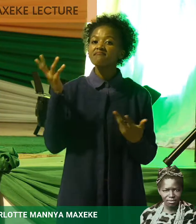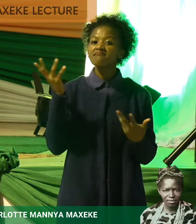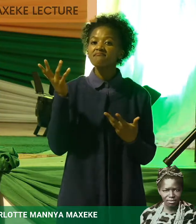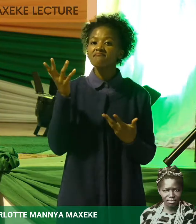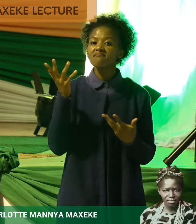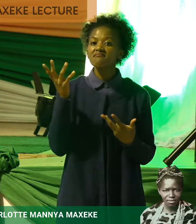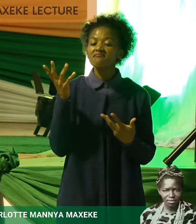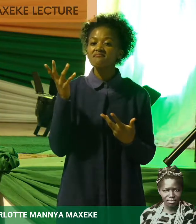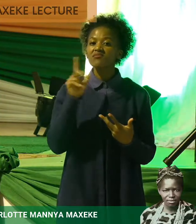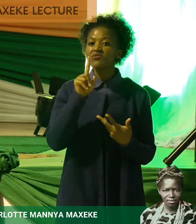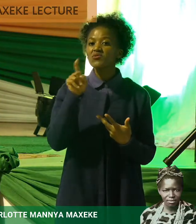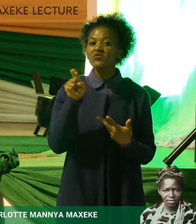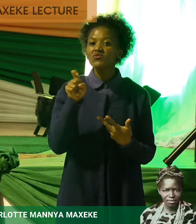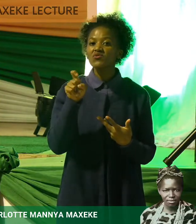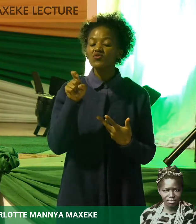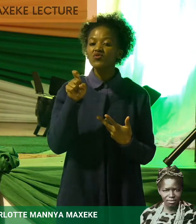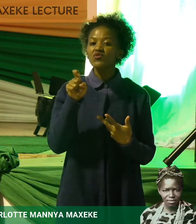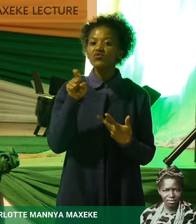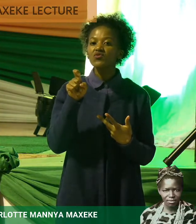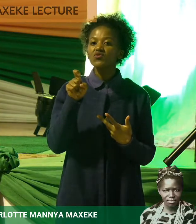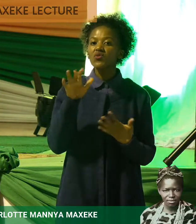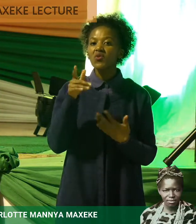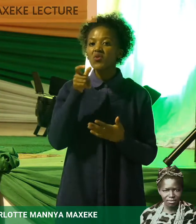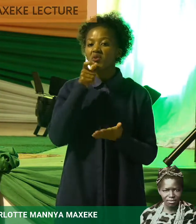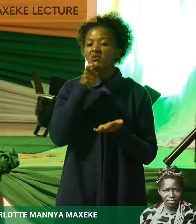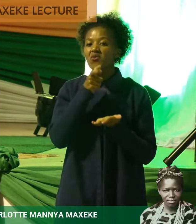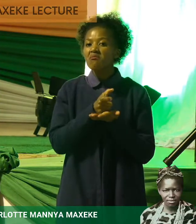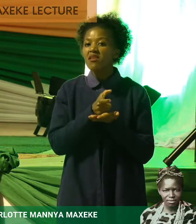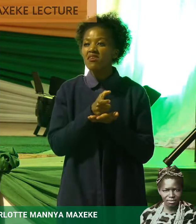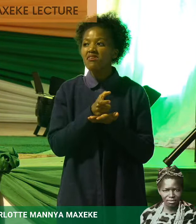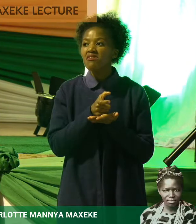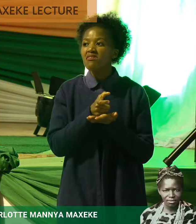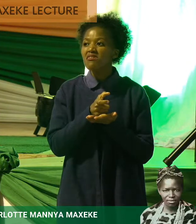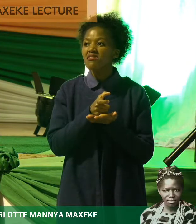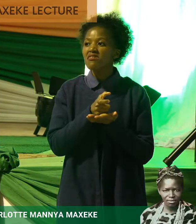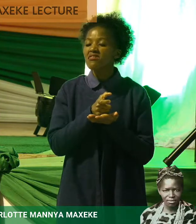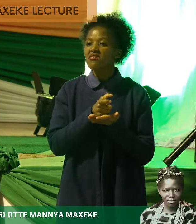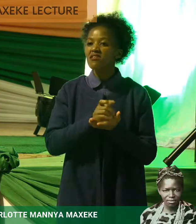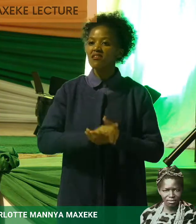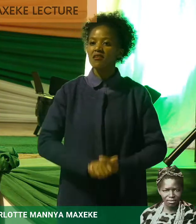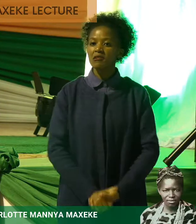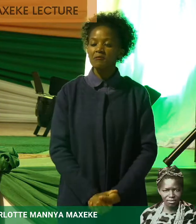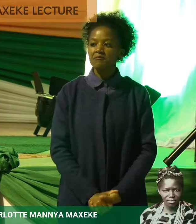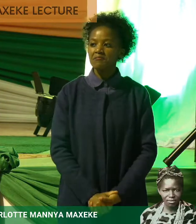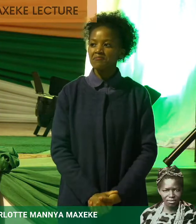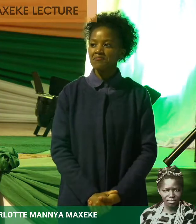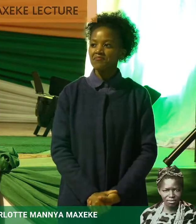isandla esinombuzo okanye esinekomenti. Ungabaleka apha emakini, mama.